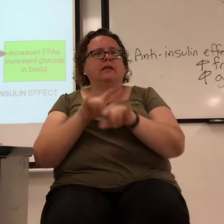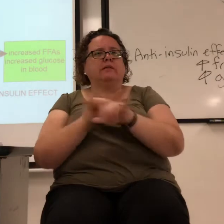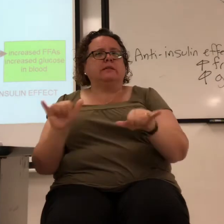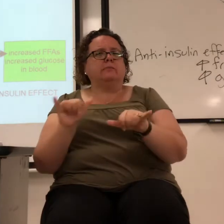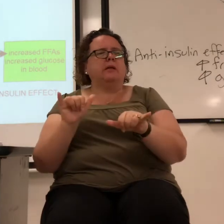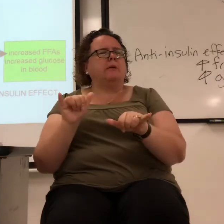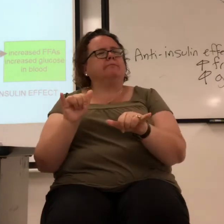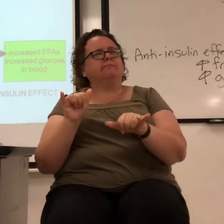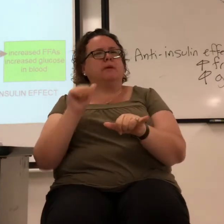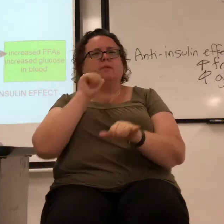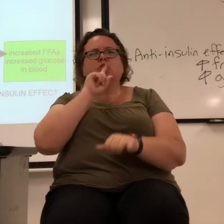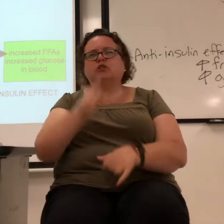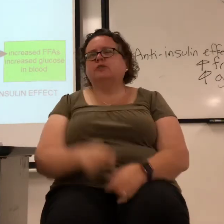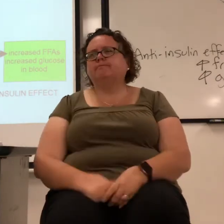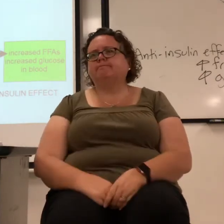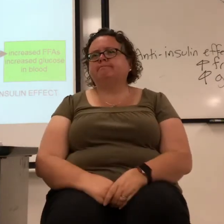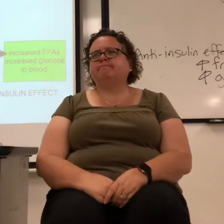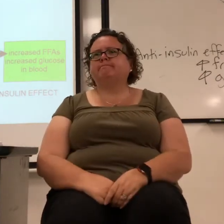that.